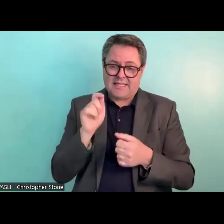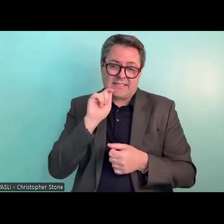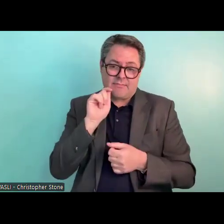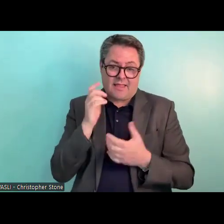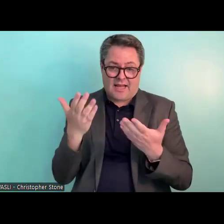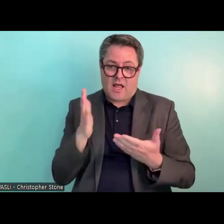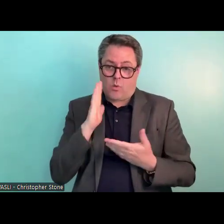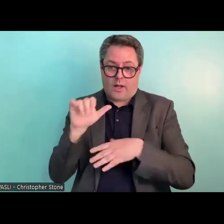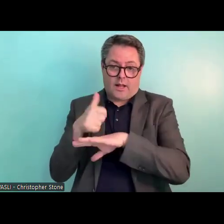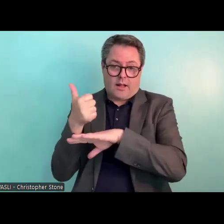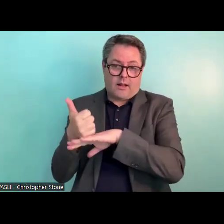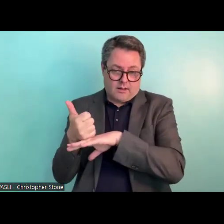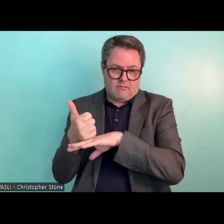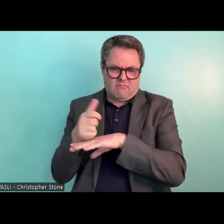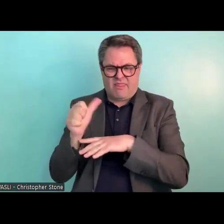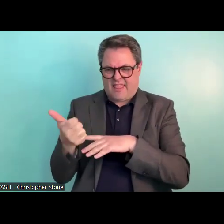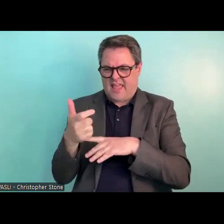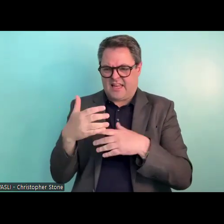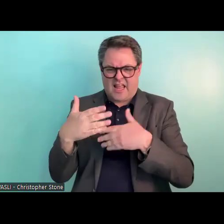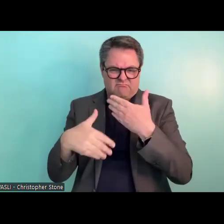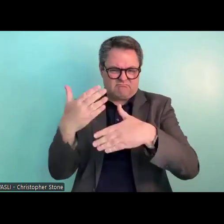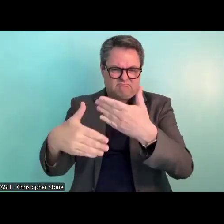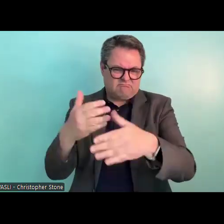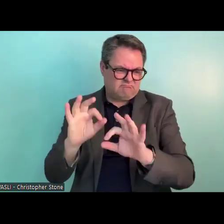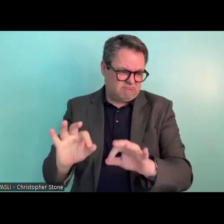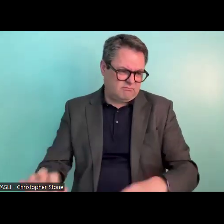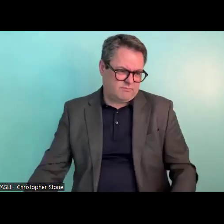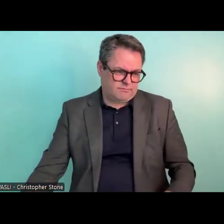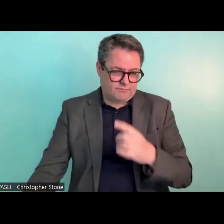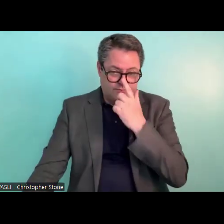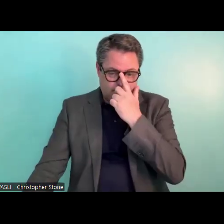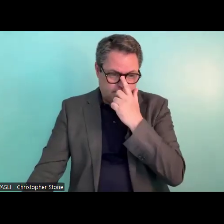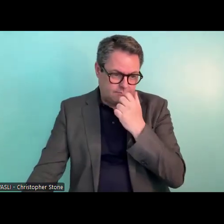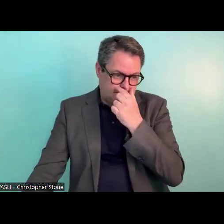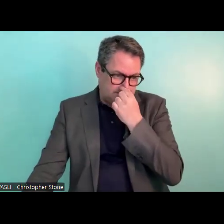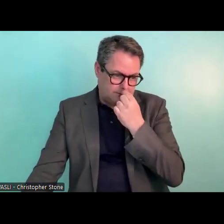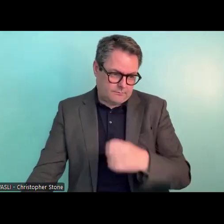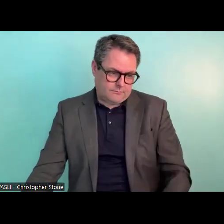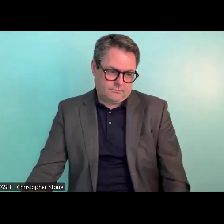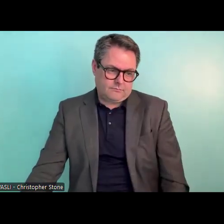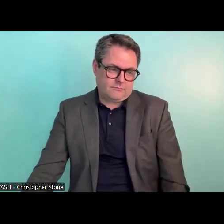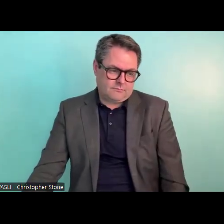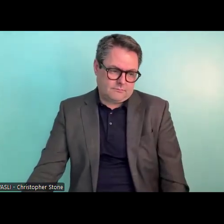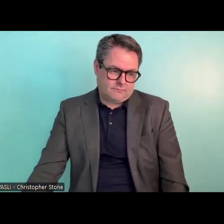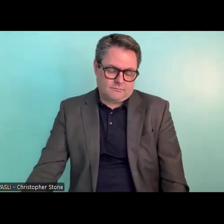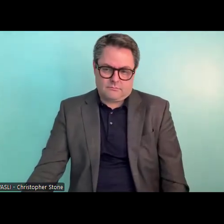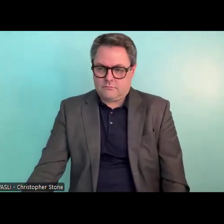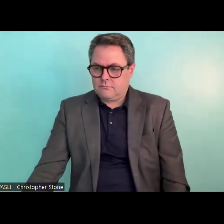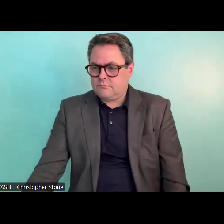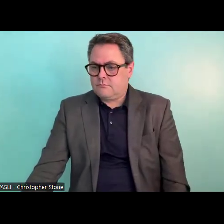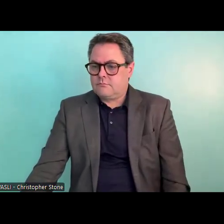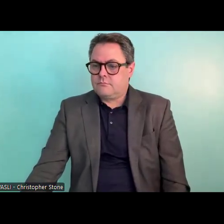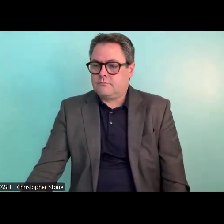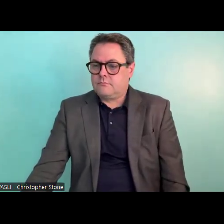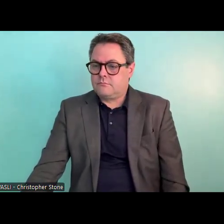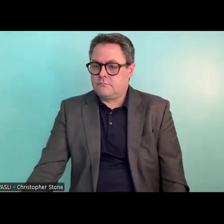we can set up a specific chat in Zoom for those people who are voting members and then share the link in there. It might be that that's a